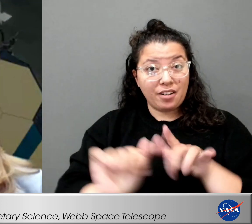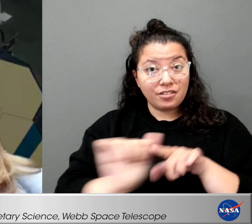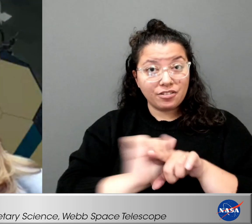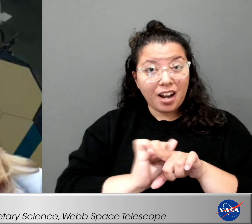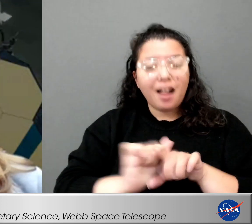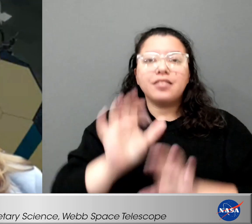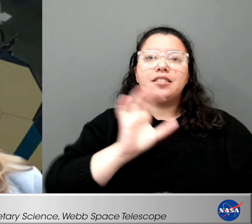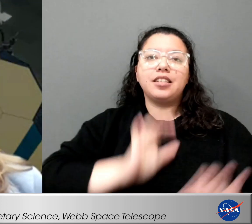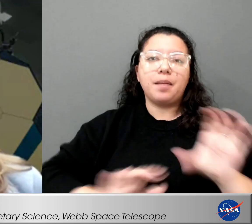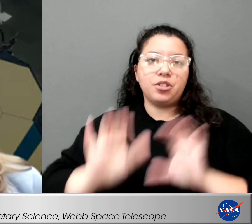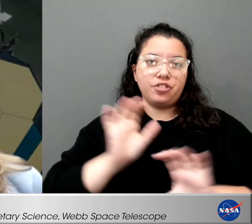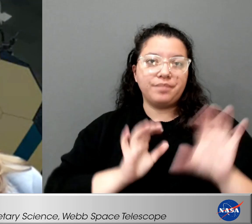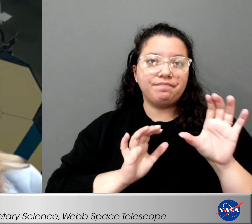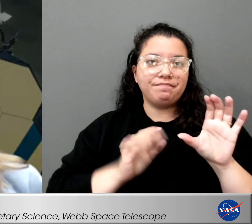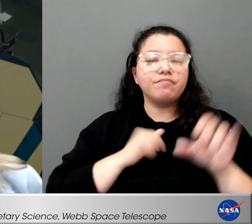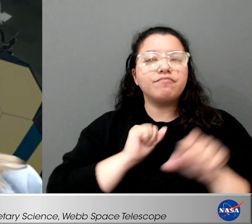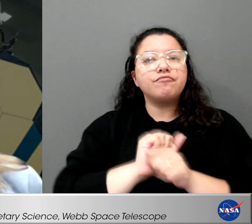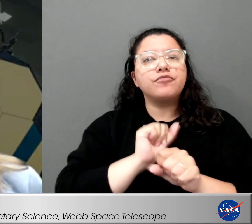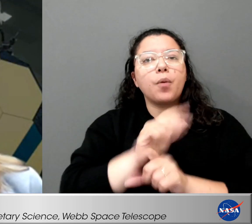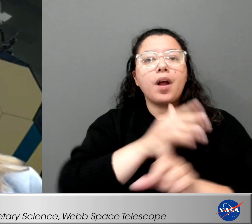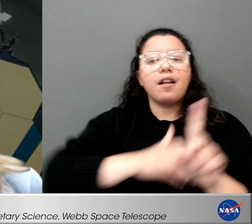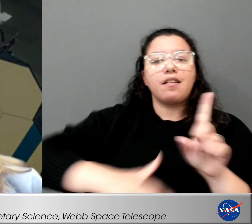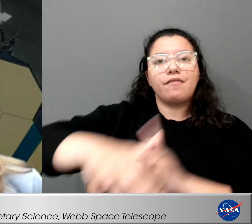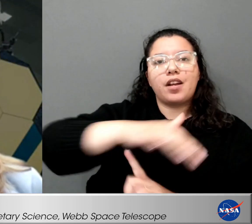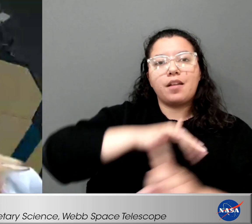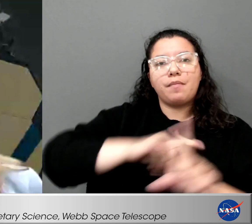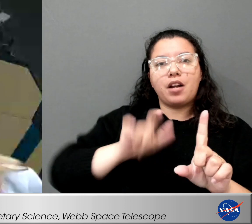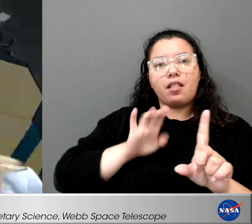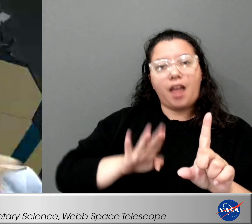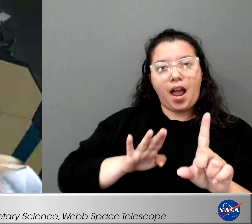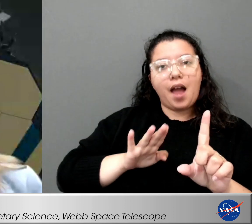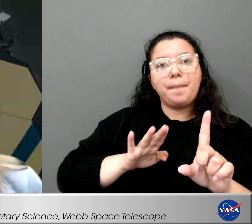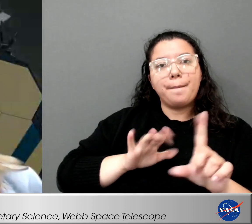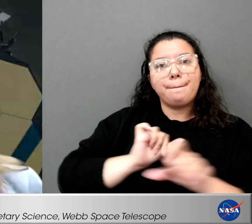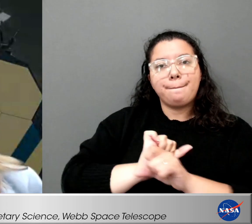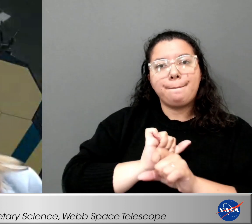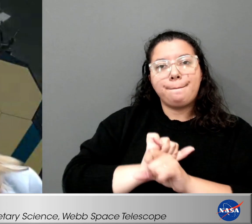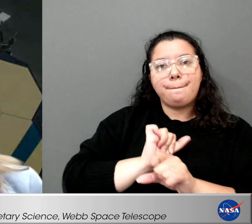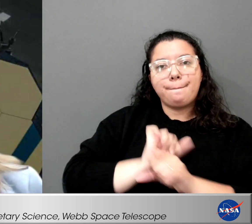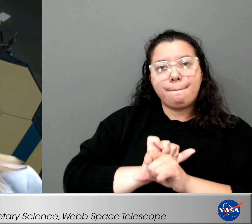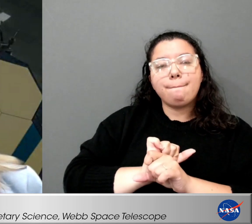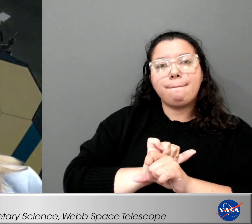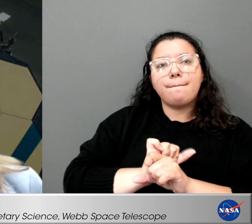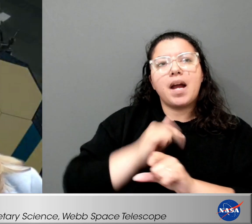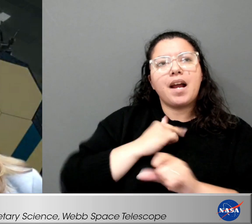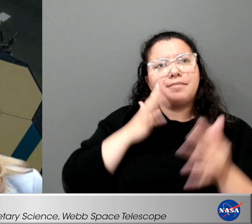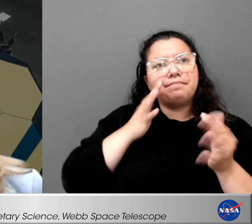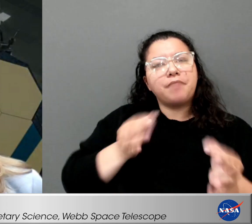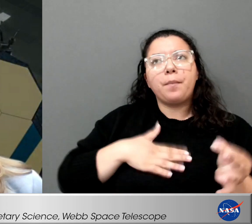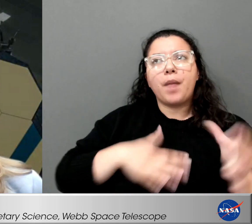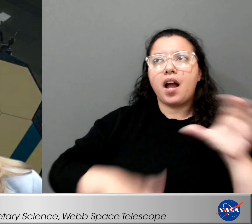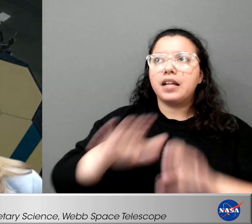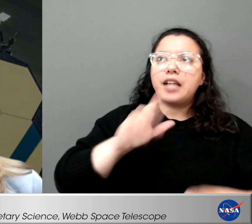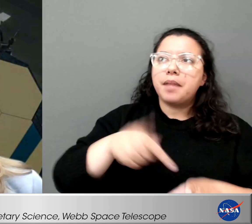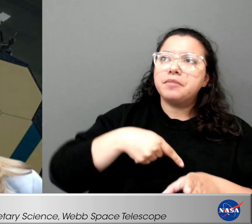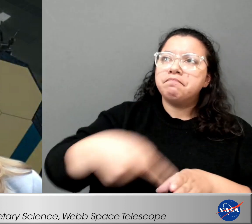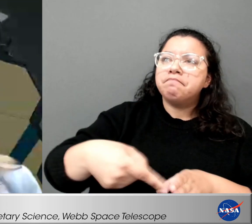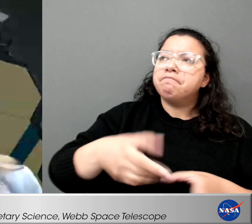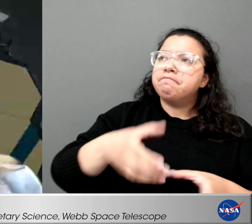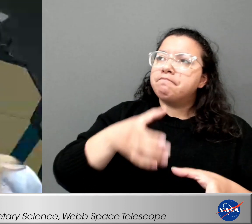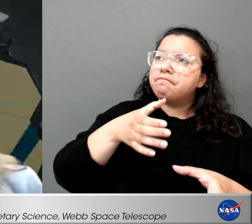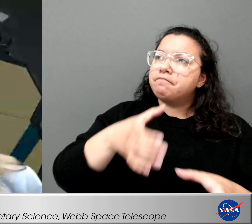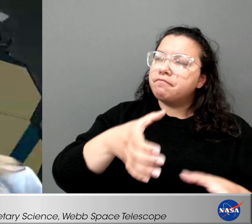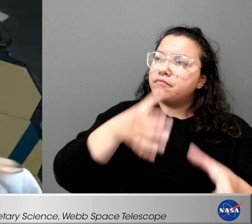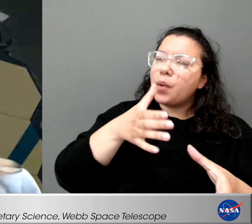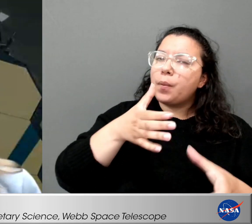in an environmental laboratory and decided that I wanted to take my chemist expertise from a room